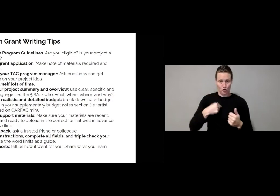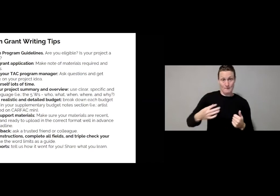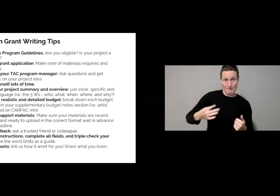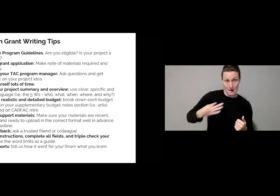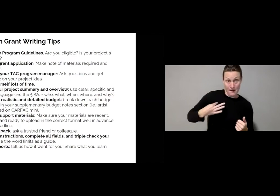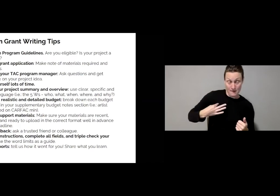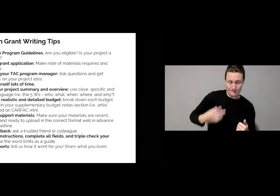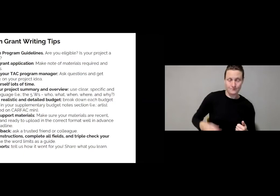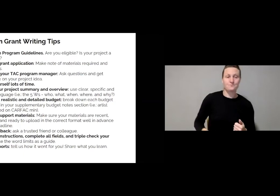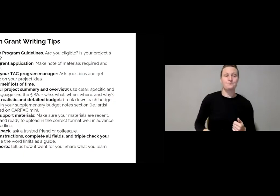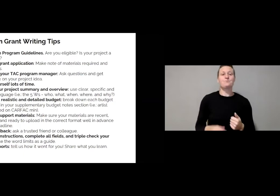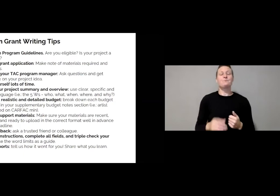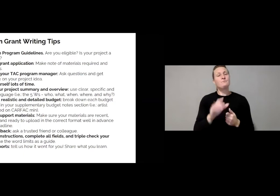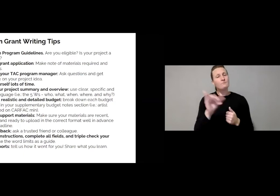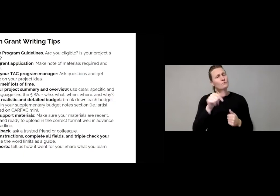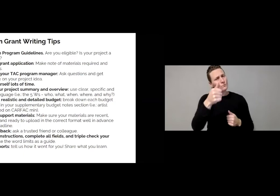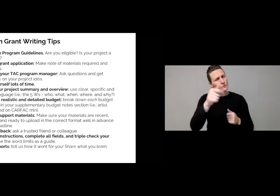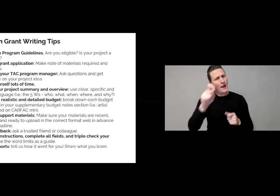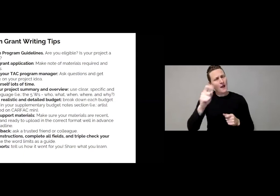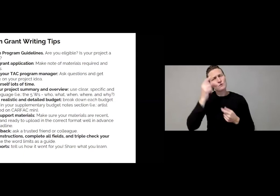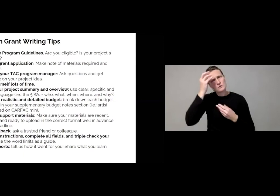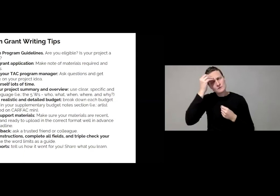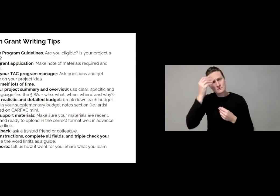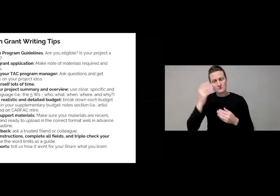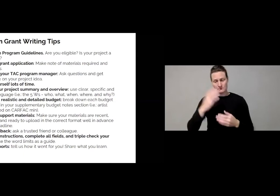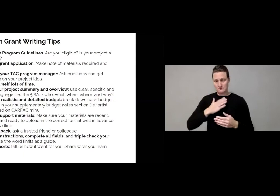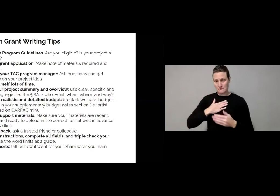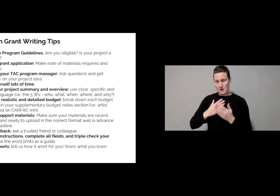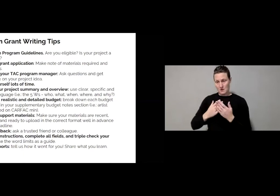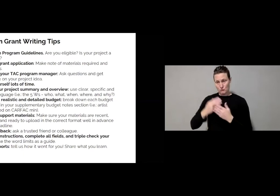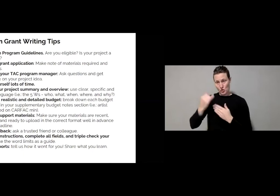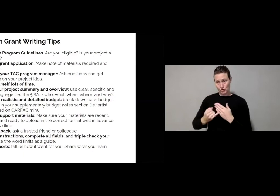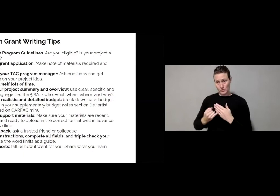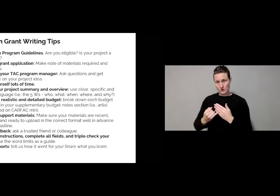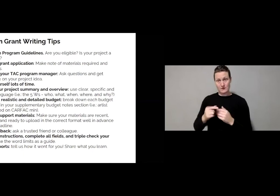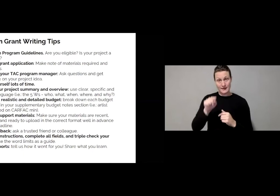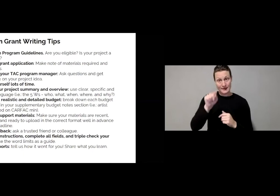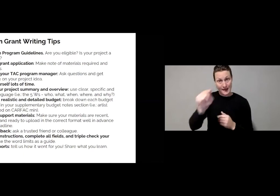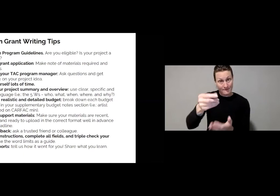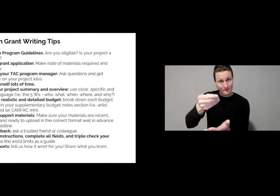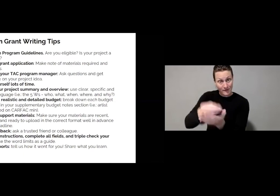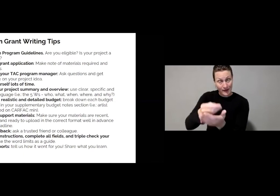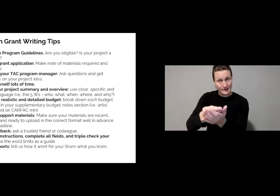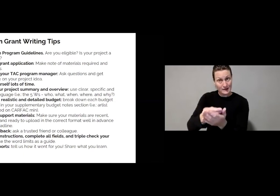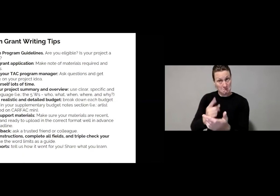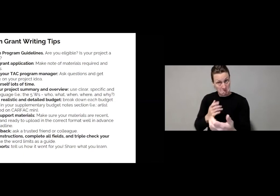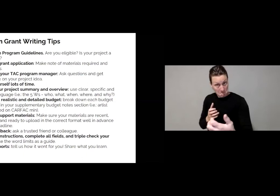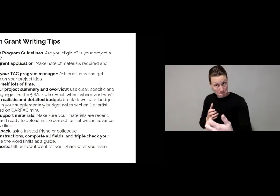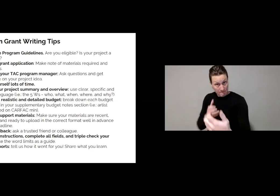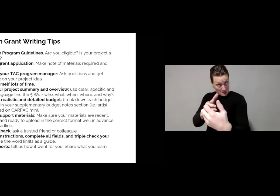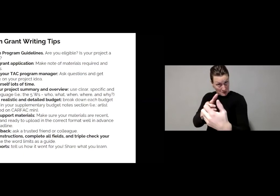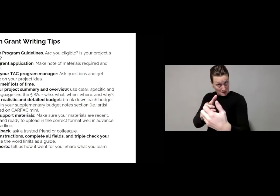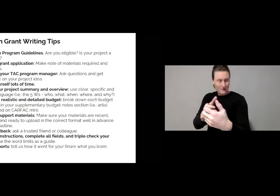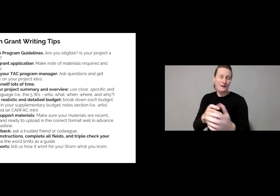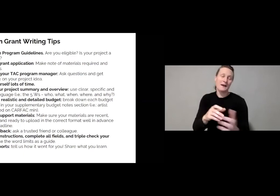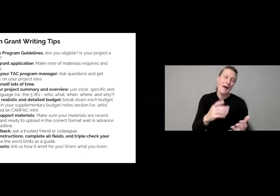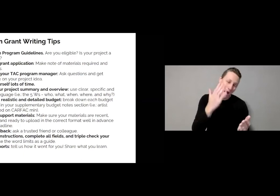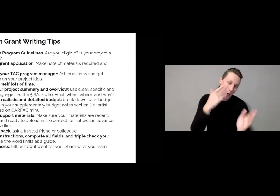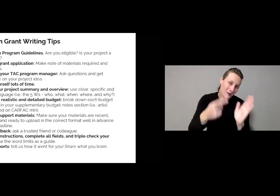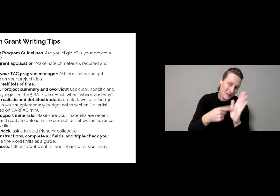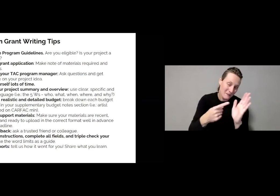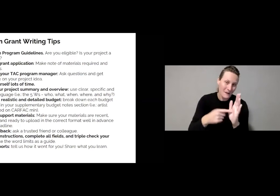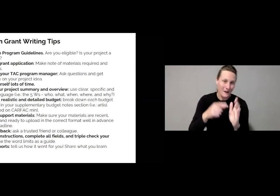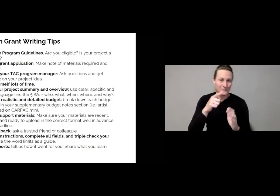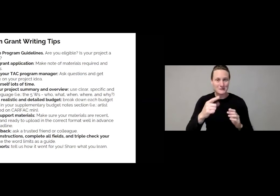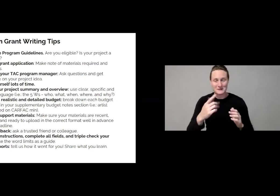a strong fit for this particular program? Sometimes we see a program and we get really excited and we don't want to believe that our